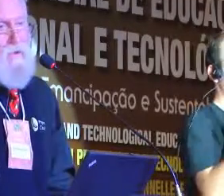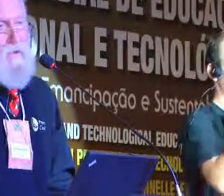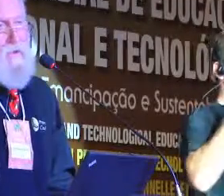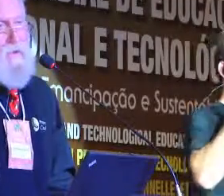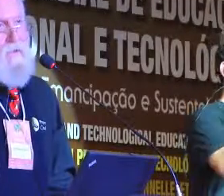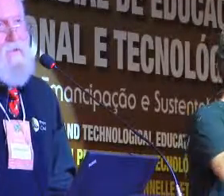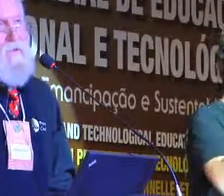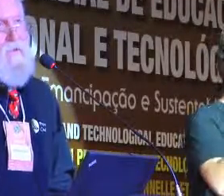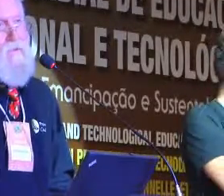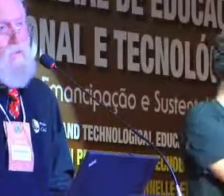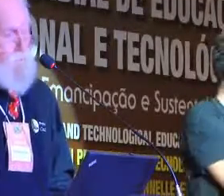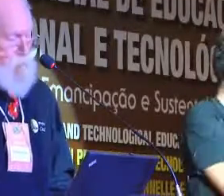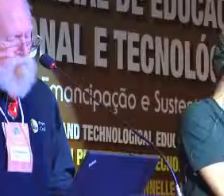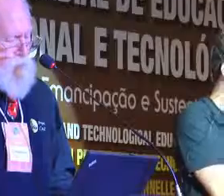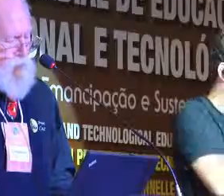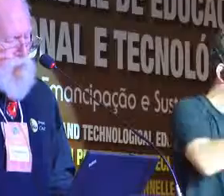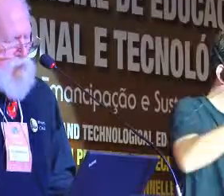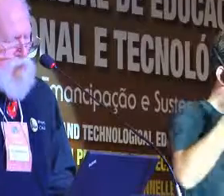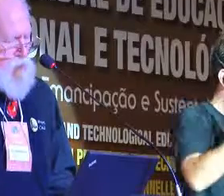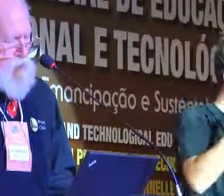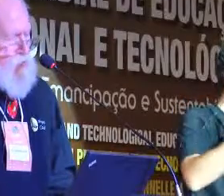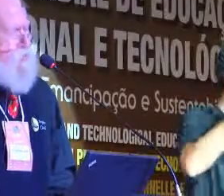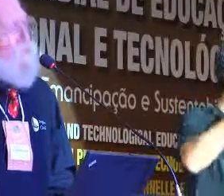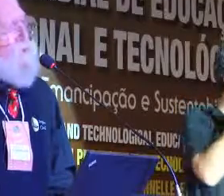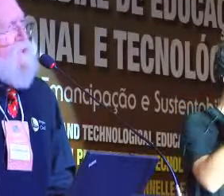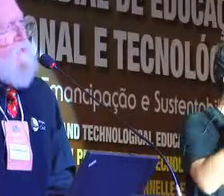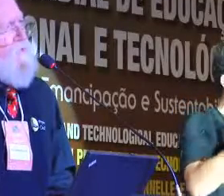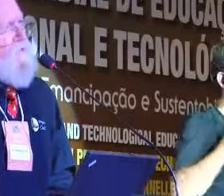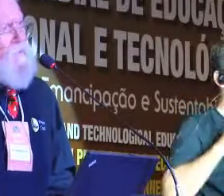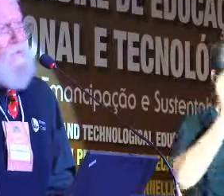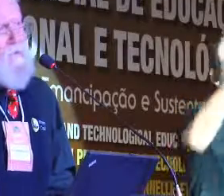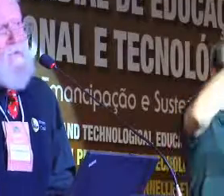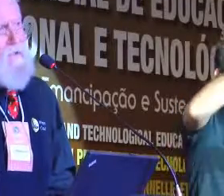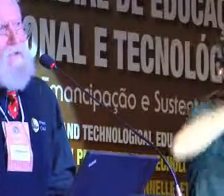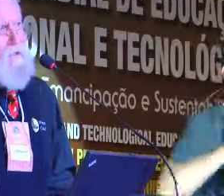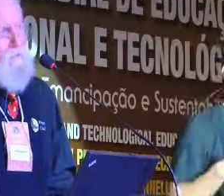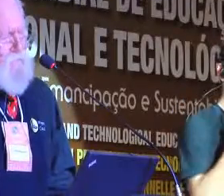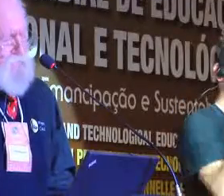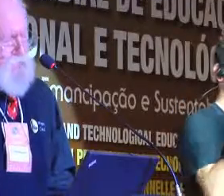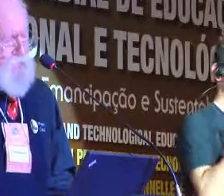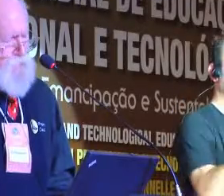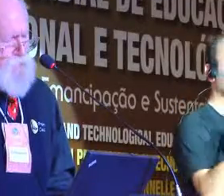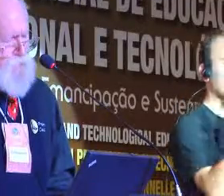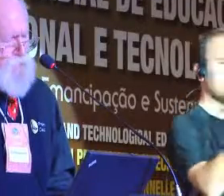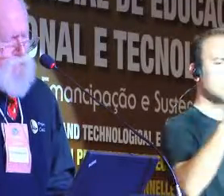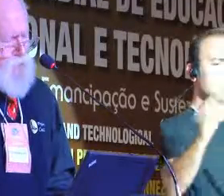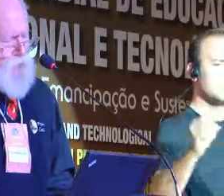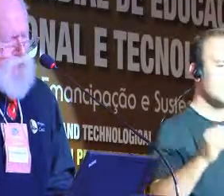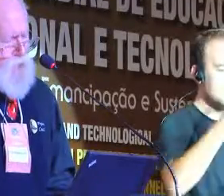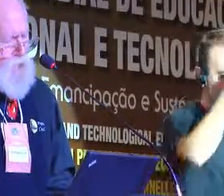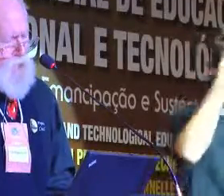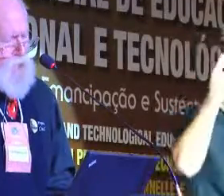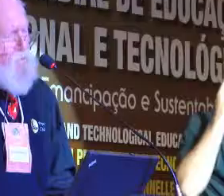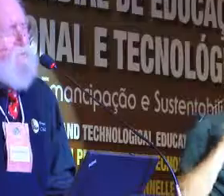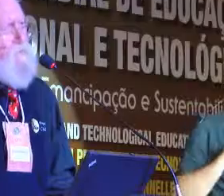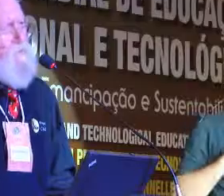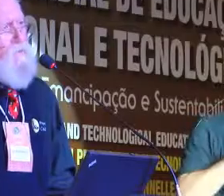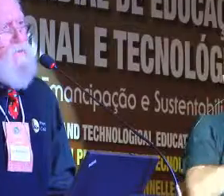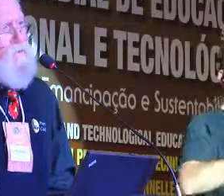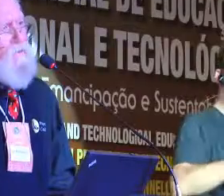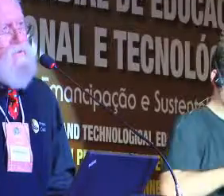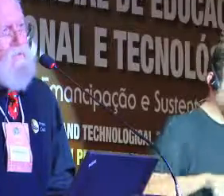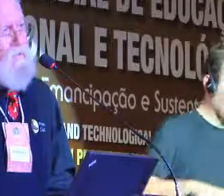2,200 thin clients, in 233 classrooms,